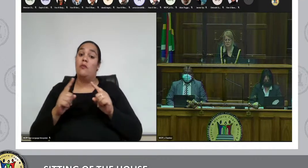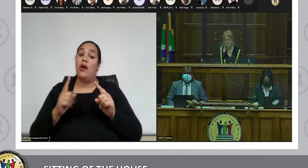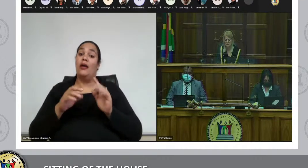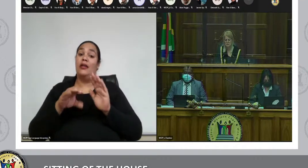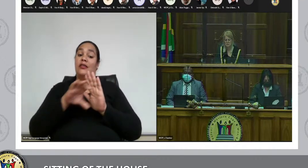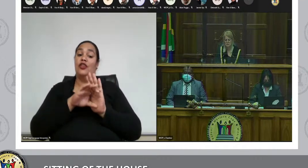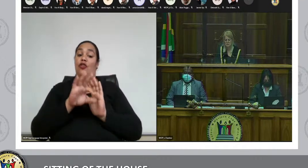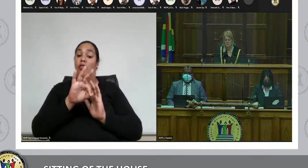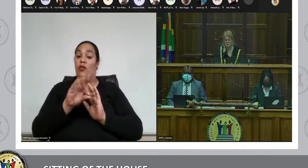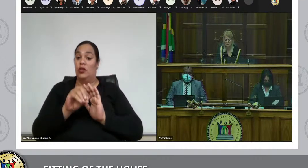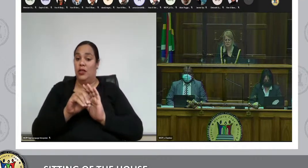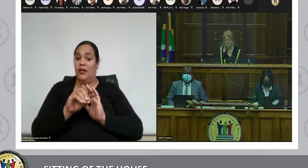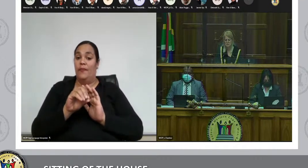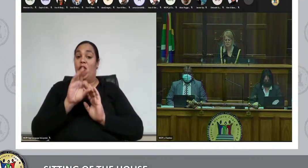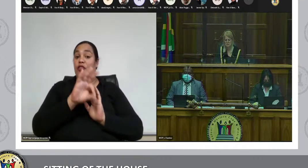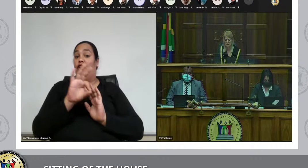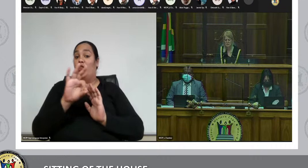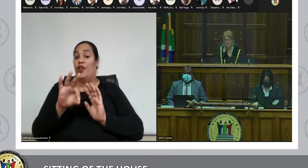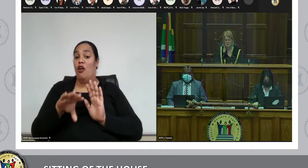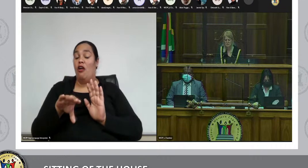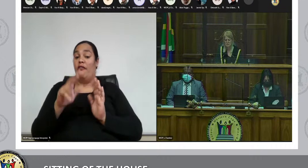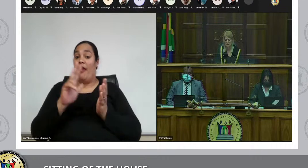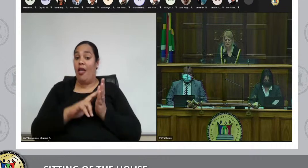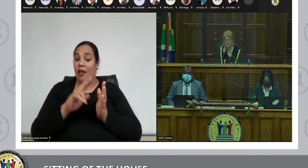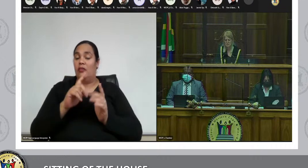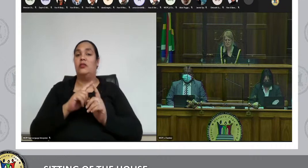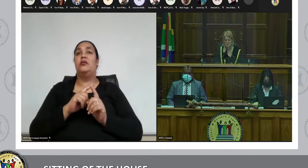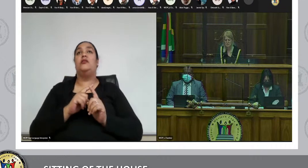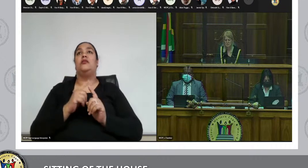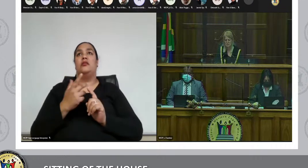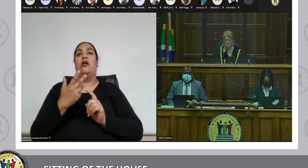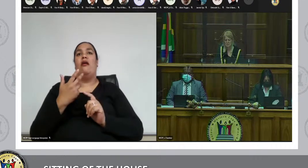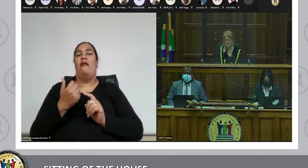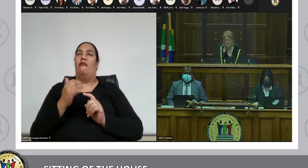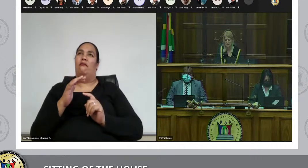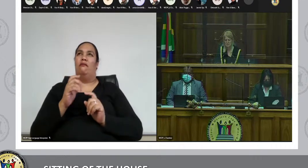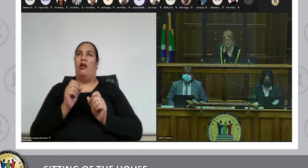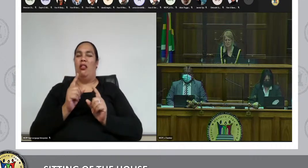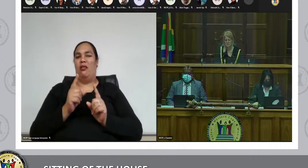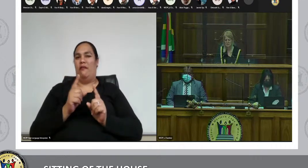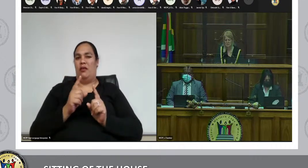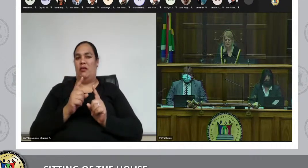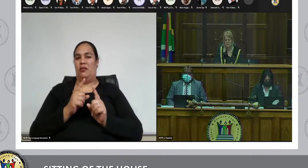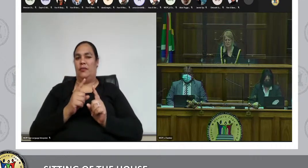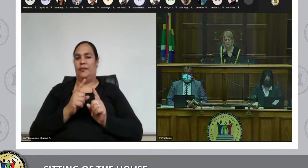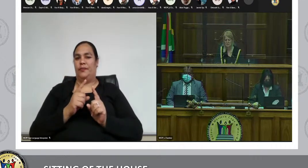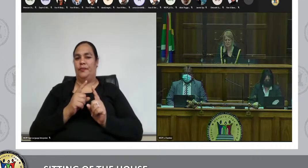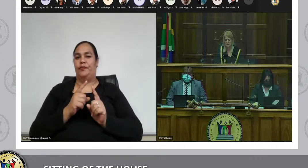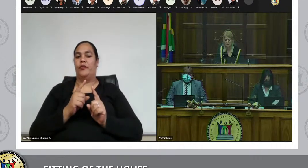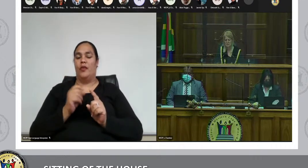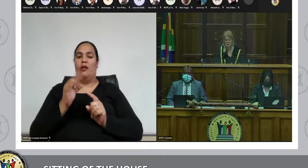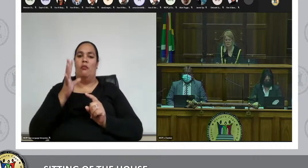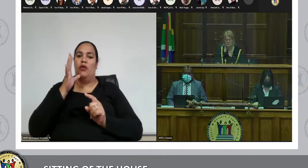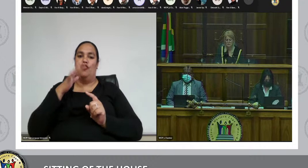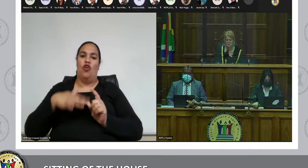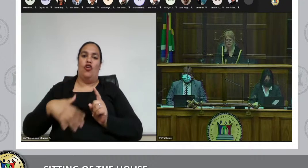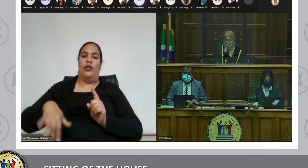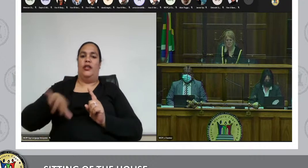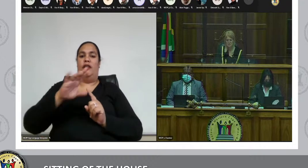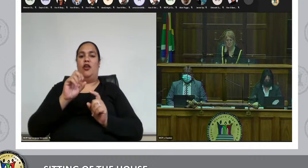Section 33 of the Act, at least 11, being the majority of